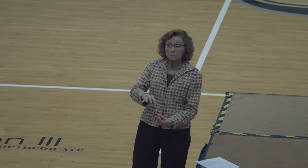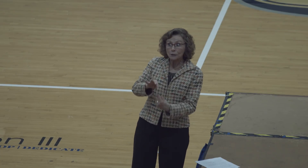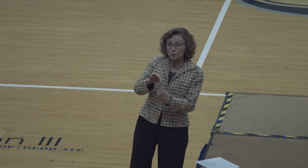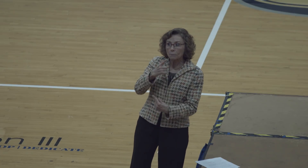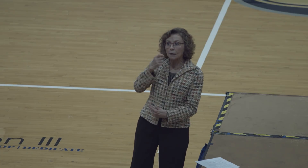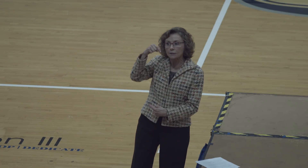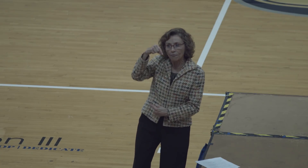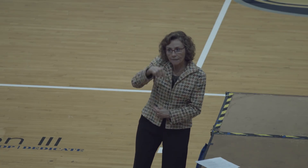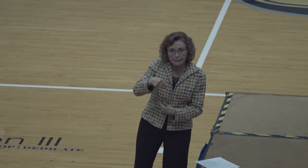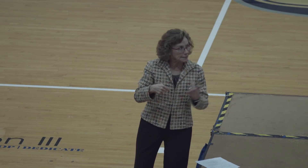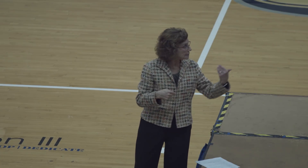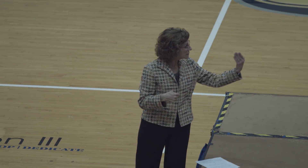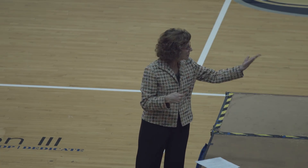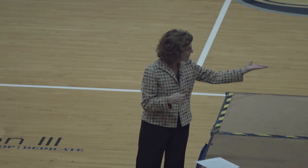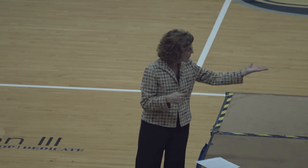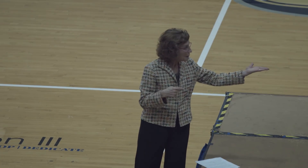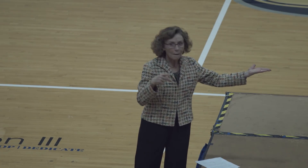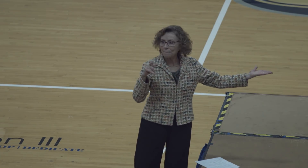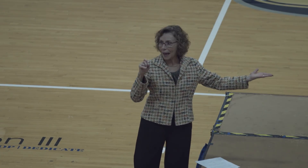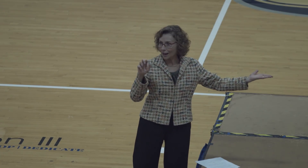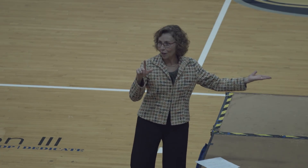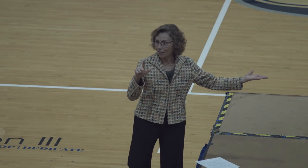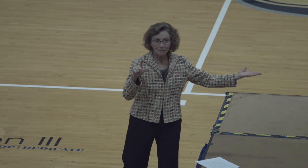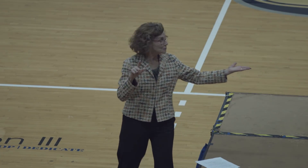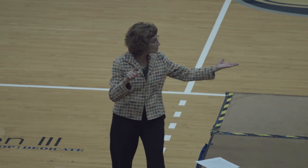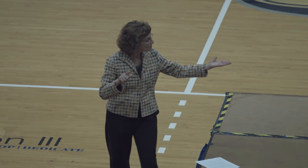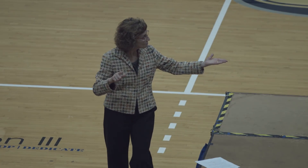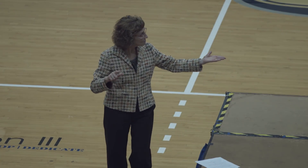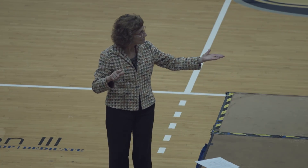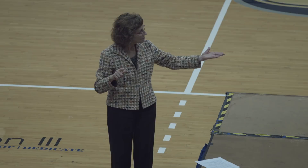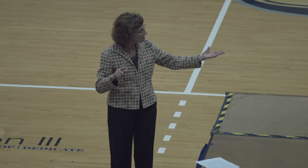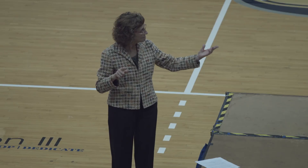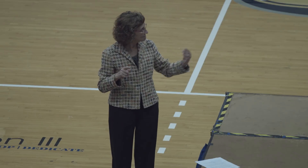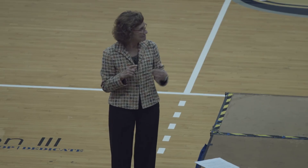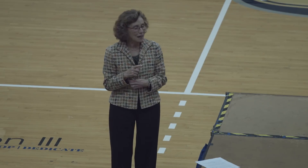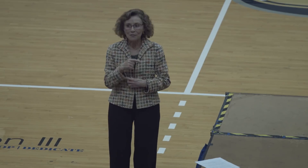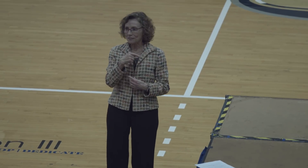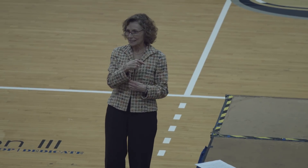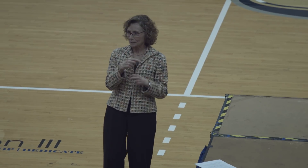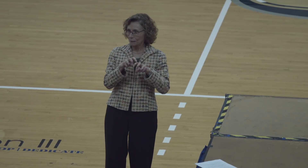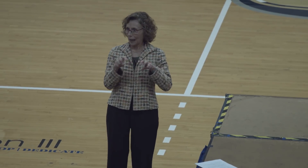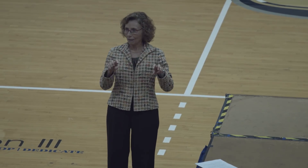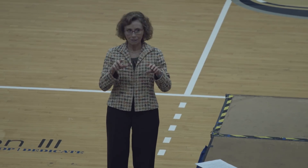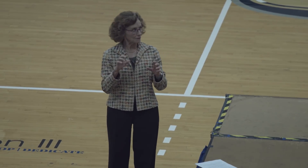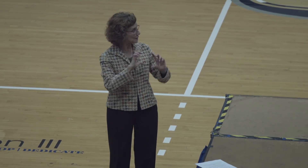We are very excited to be here today for this wonderful panel.